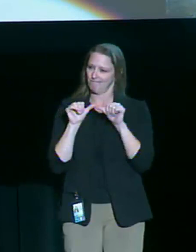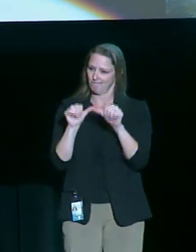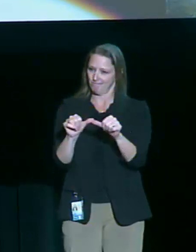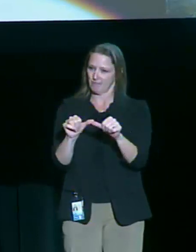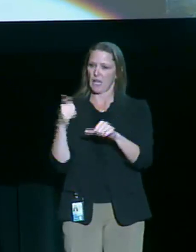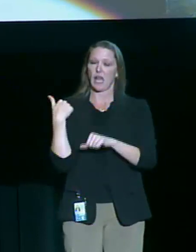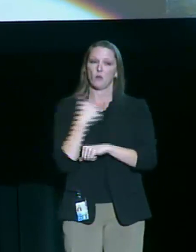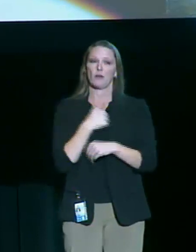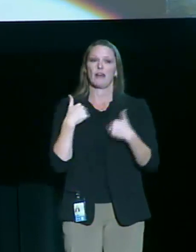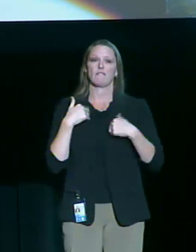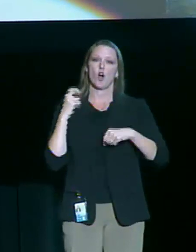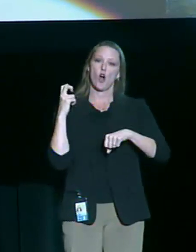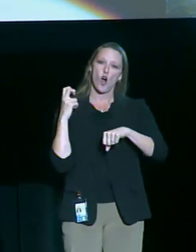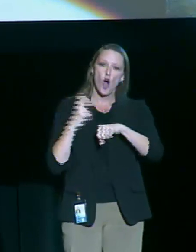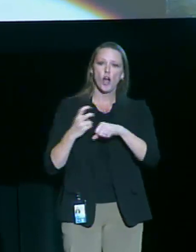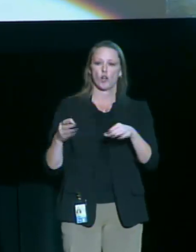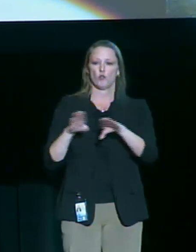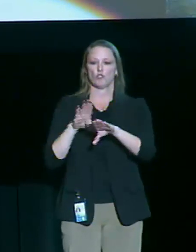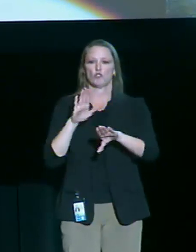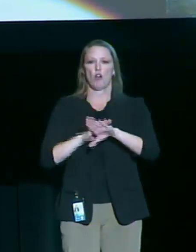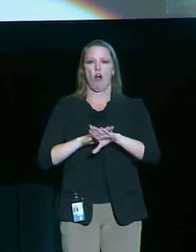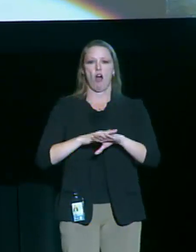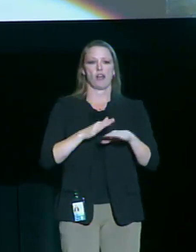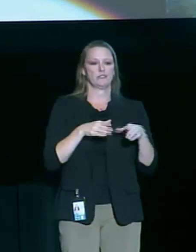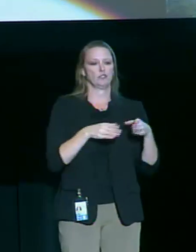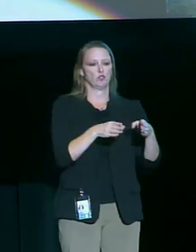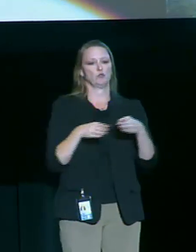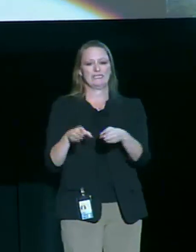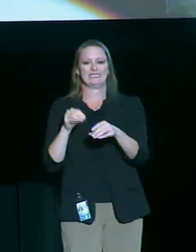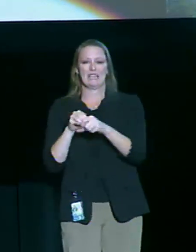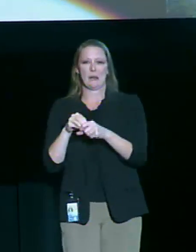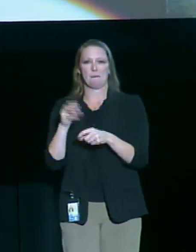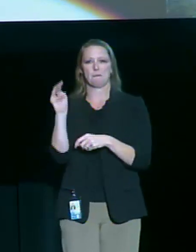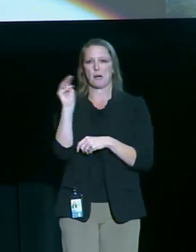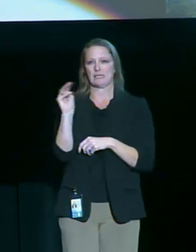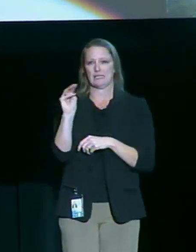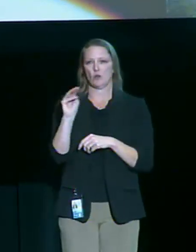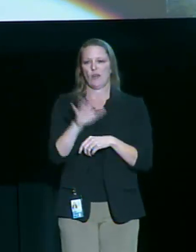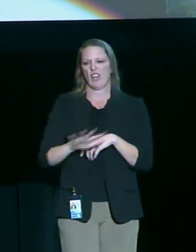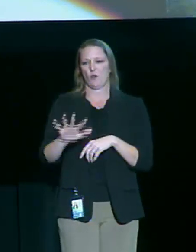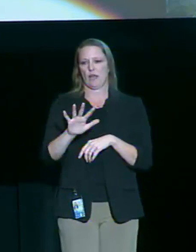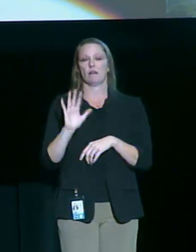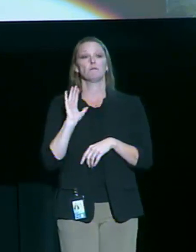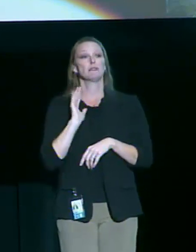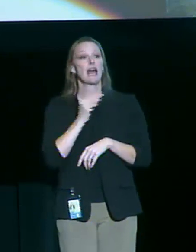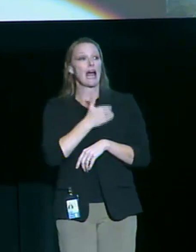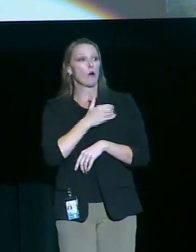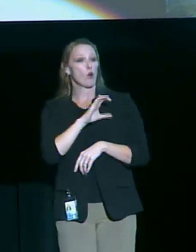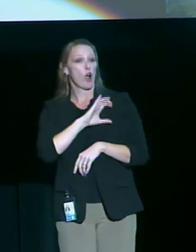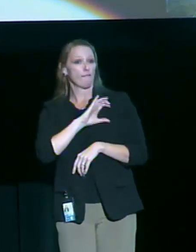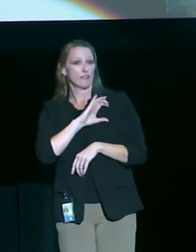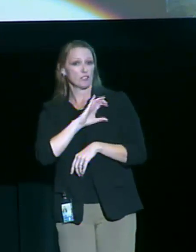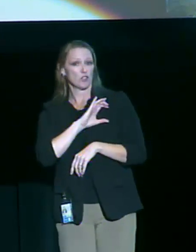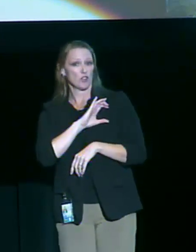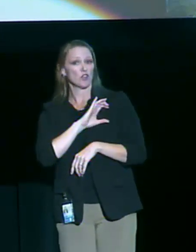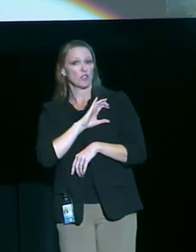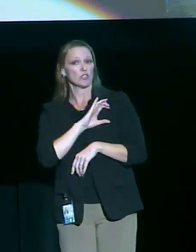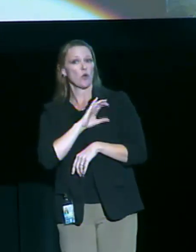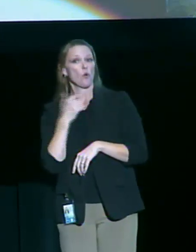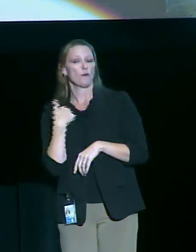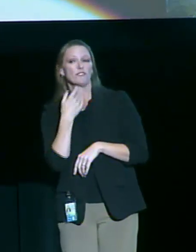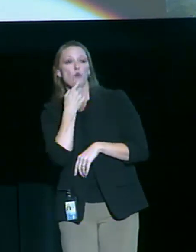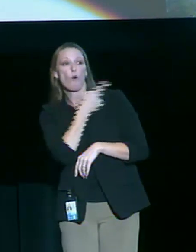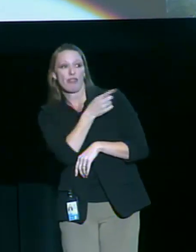hard closures on surface streets in the Montecito area, and our officers have been directed to not